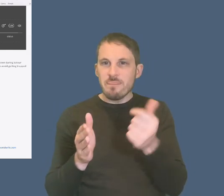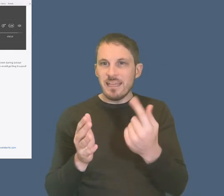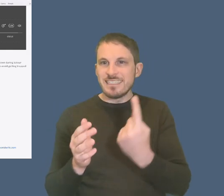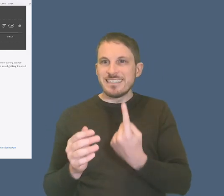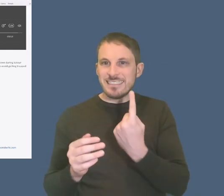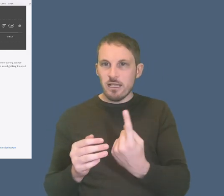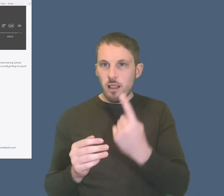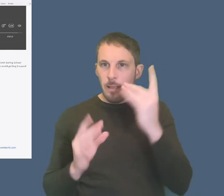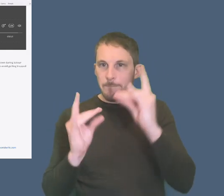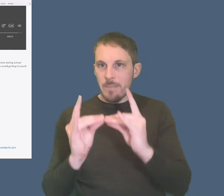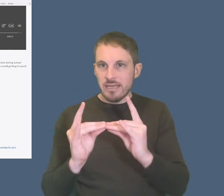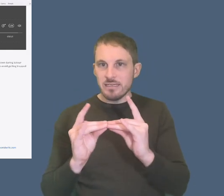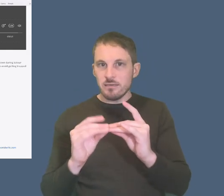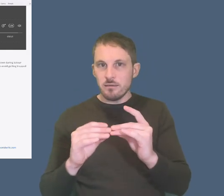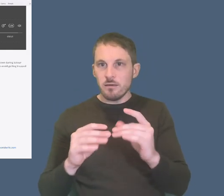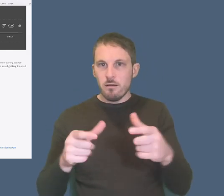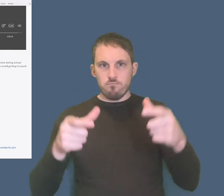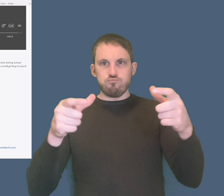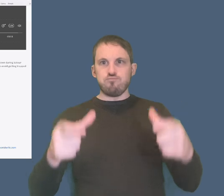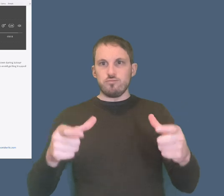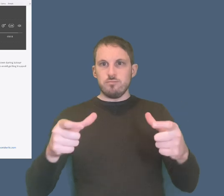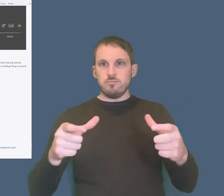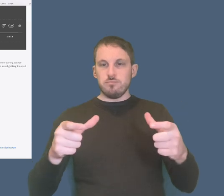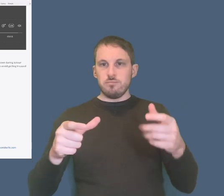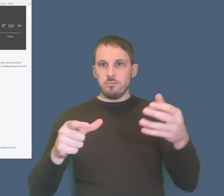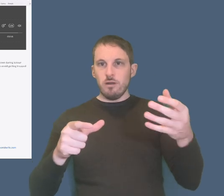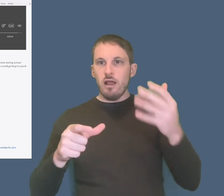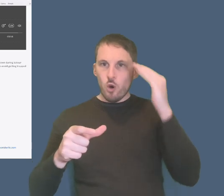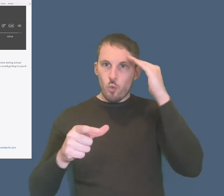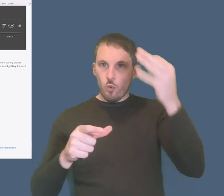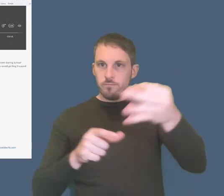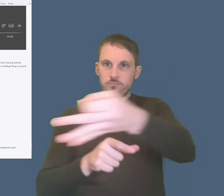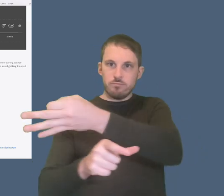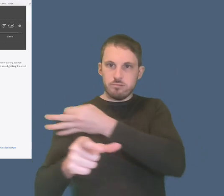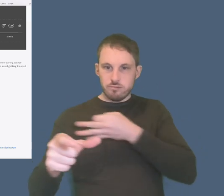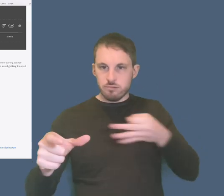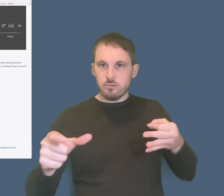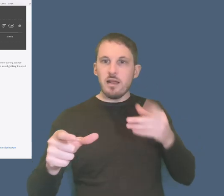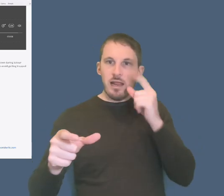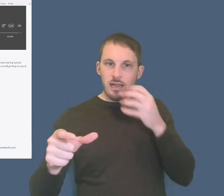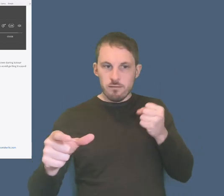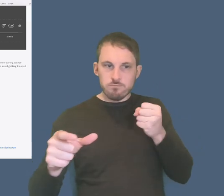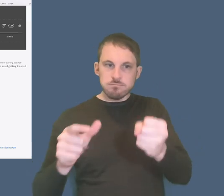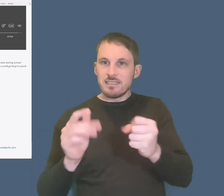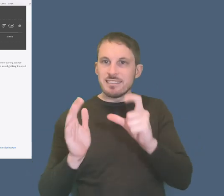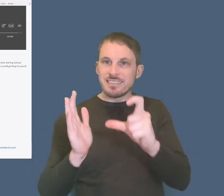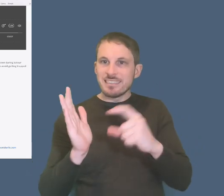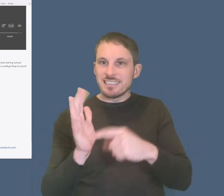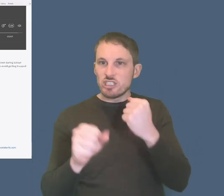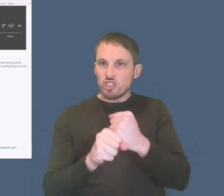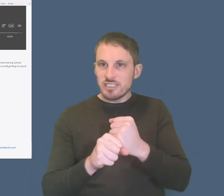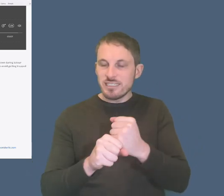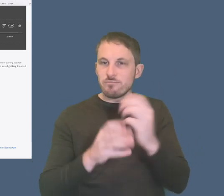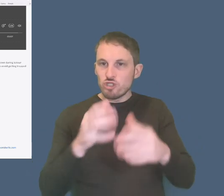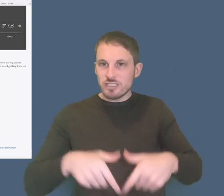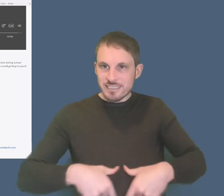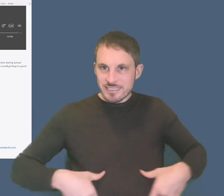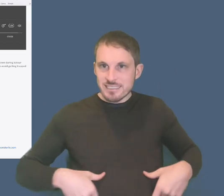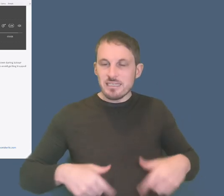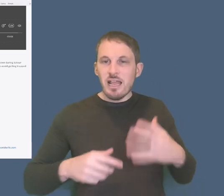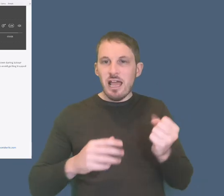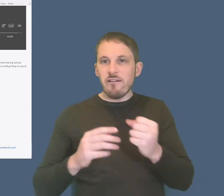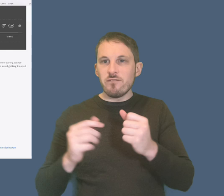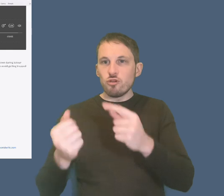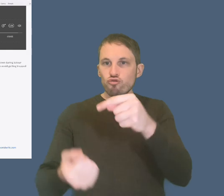prominent space in the room. And it will have sufficient room around it to fit a CTG machine, a drip pole, a blood